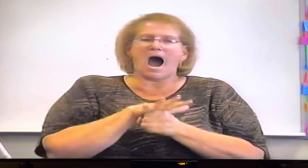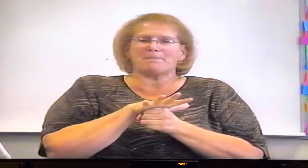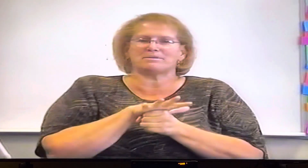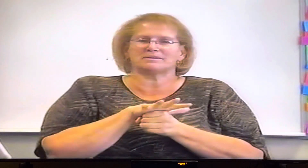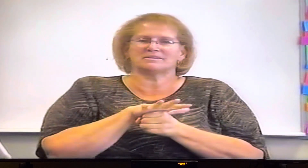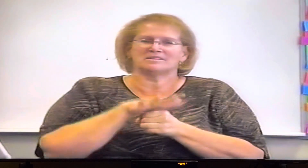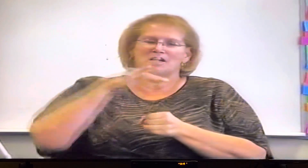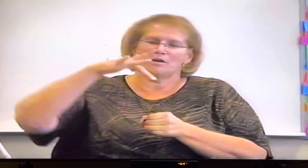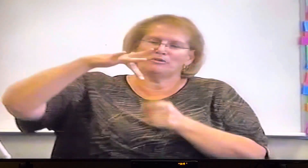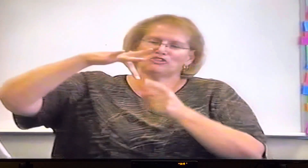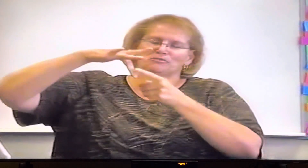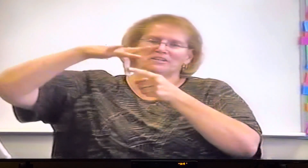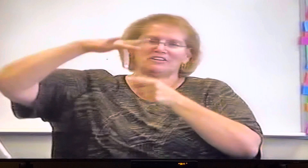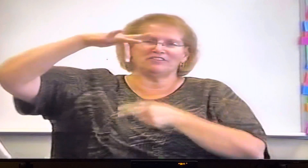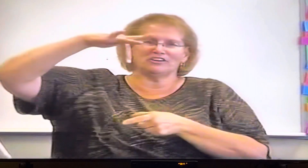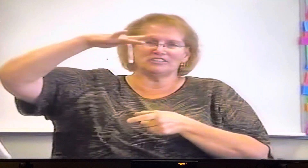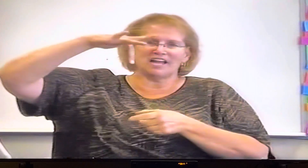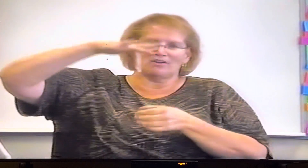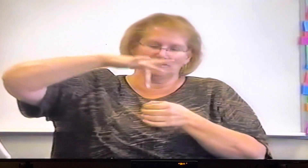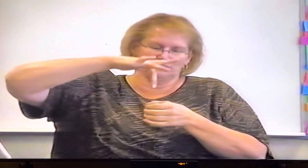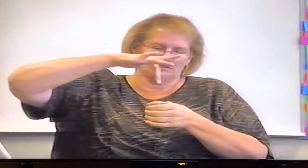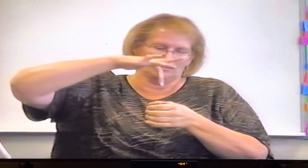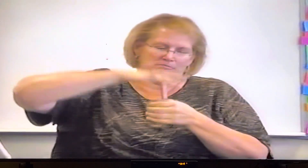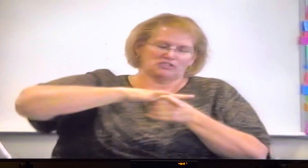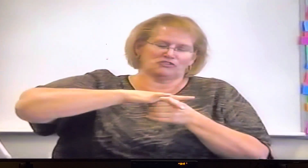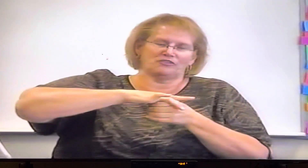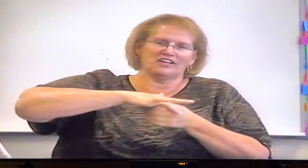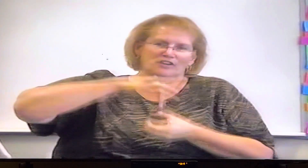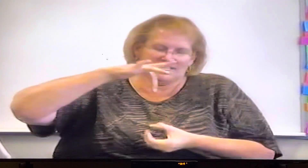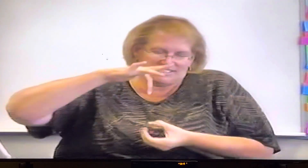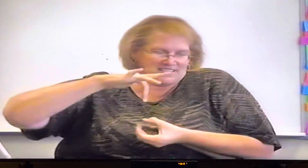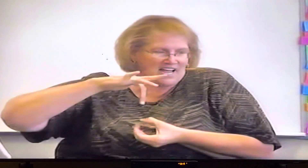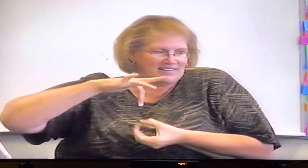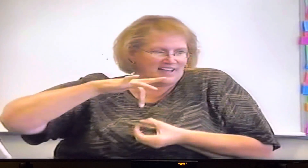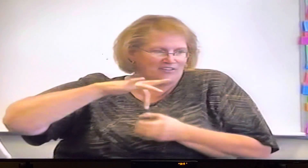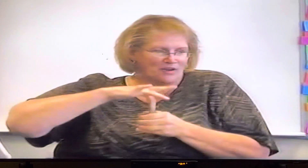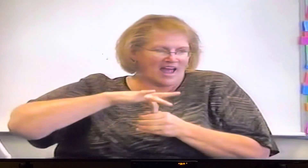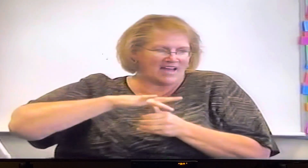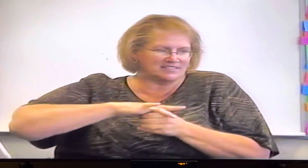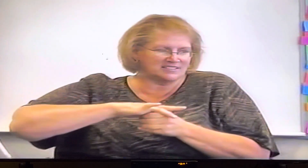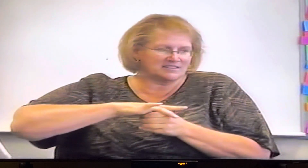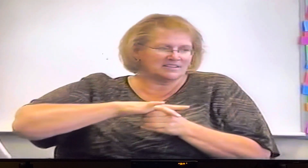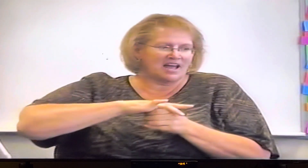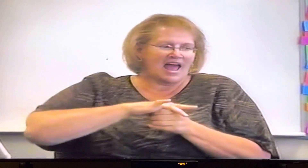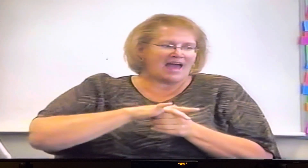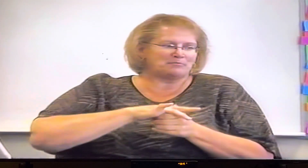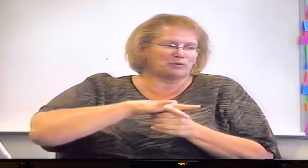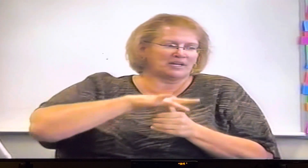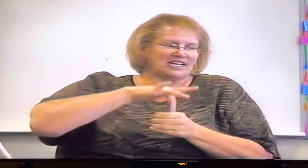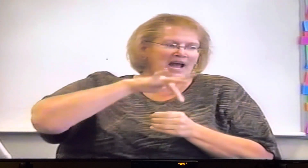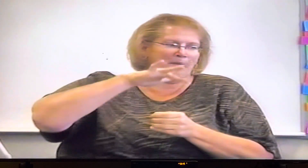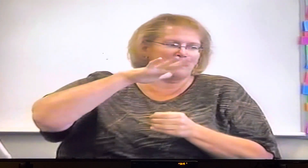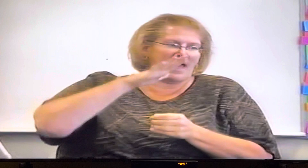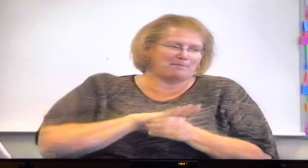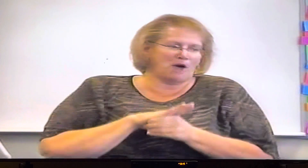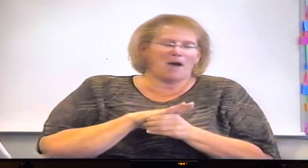Pop, put your middle finger down, put your finger inside the other hand and bring it up and pop it